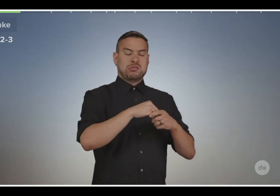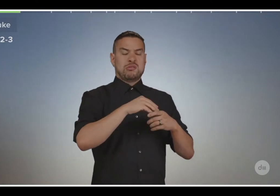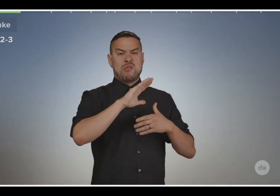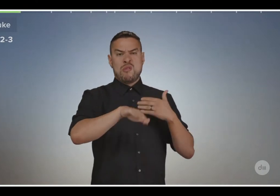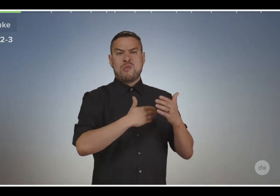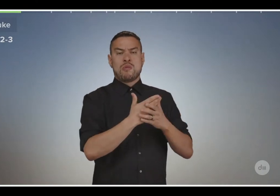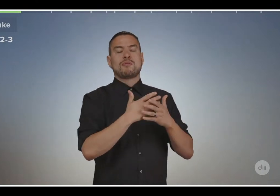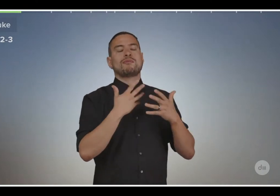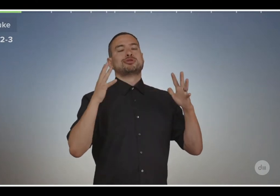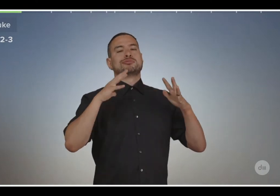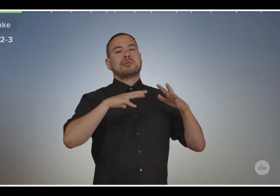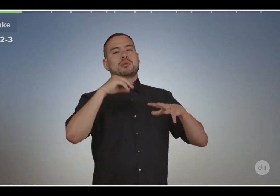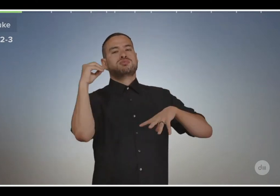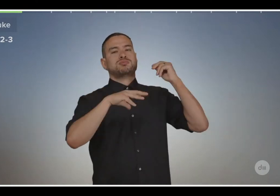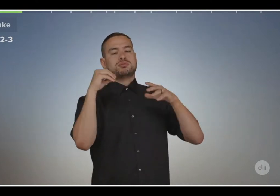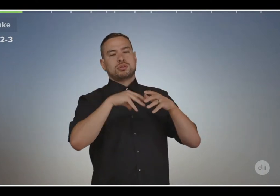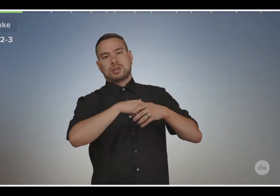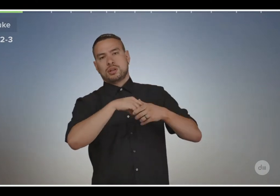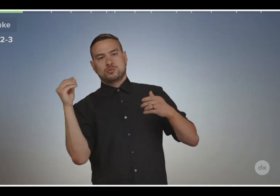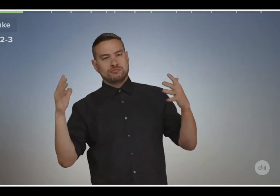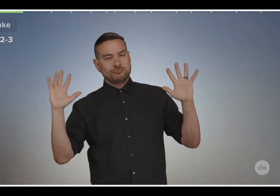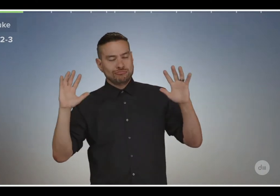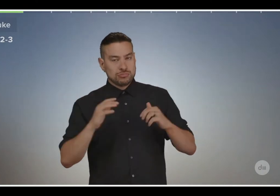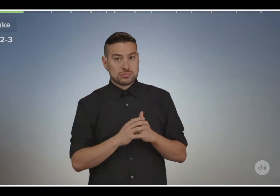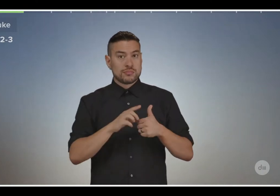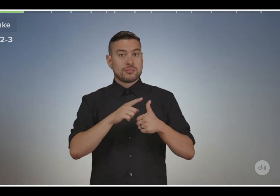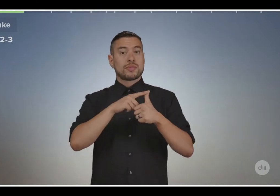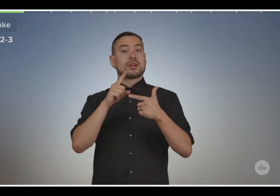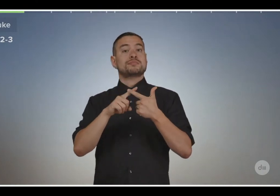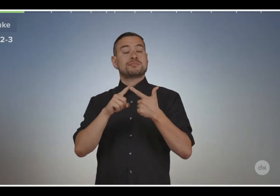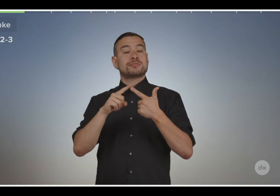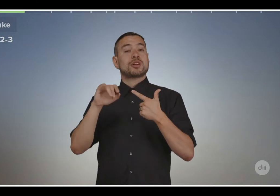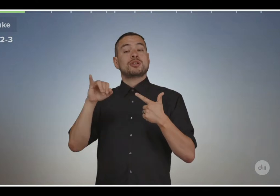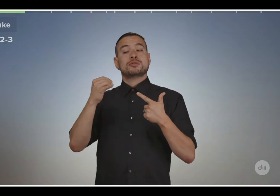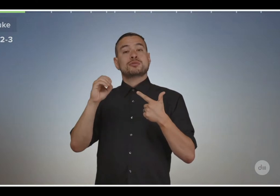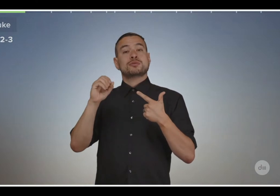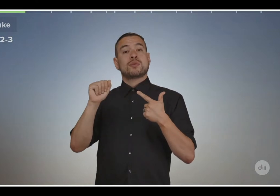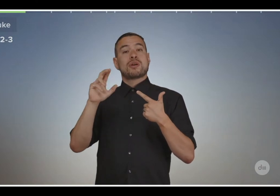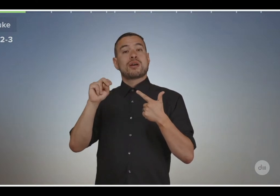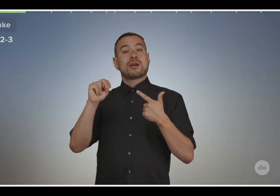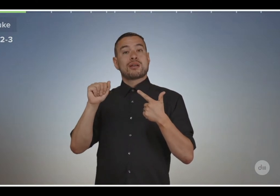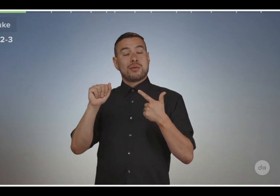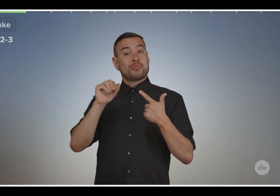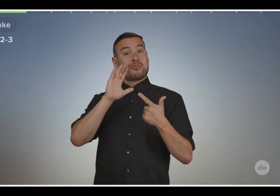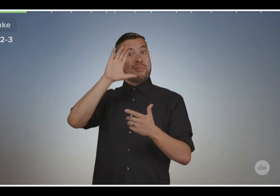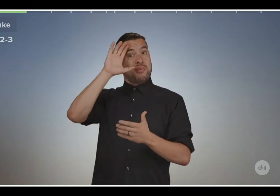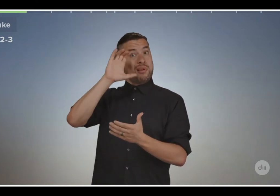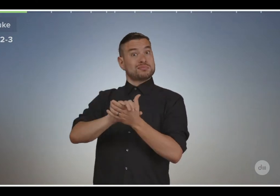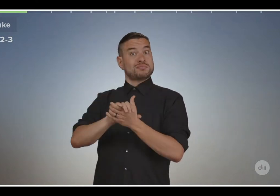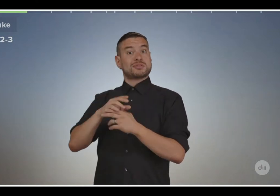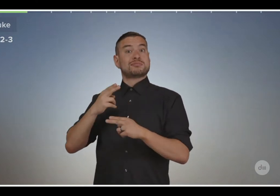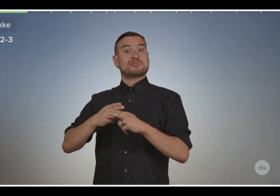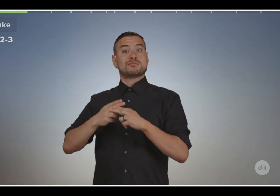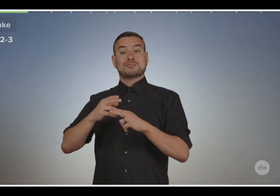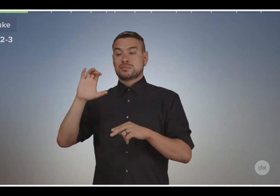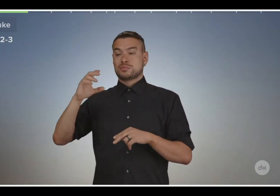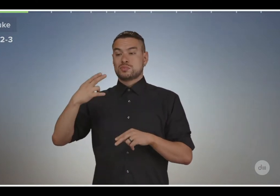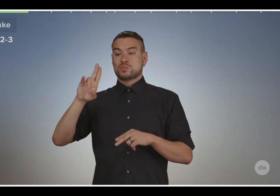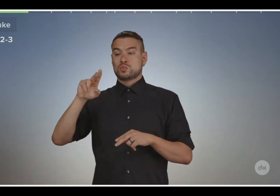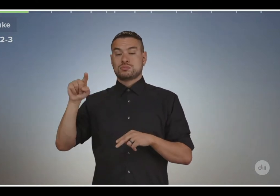Seven demons had come out of her. Also with these women were Joanna, the wife of